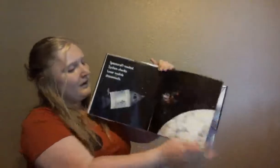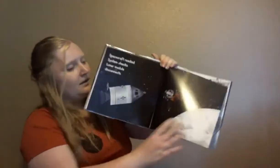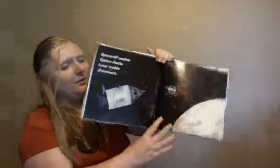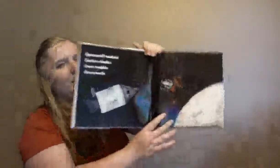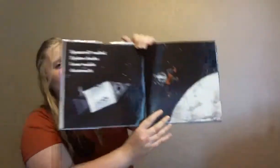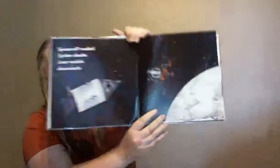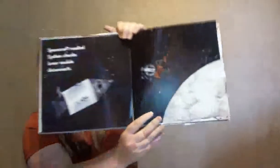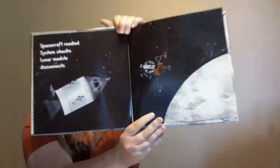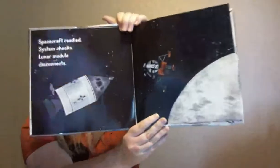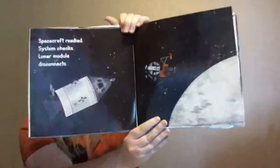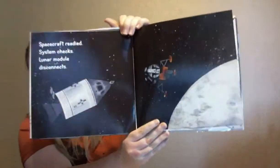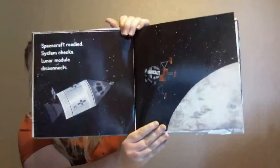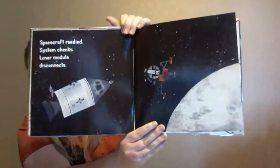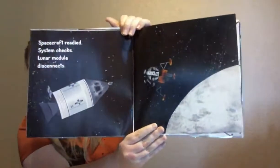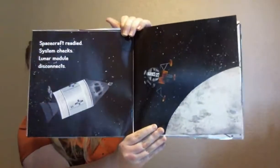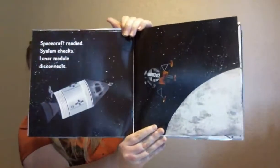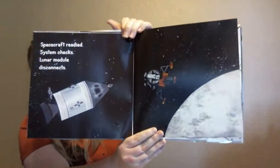Let's bring that closer so you can see.